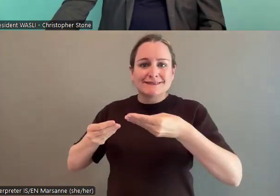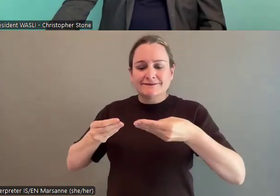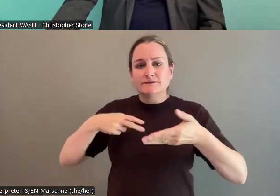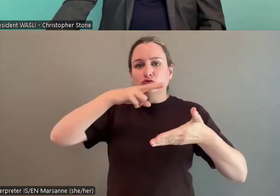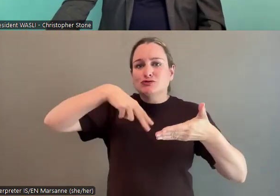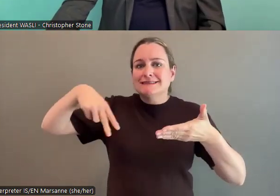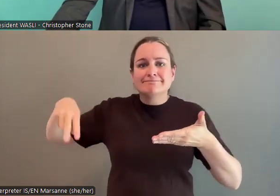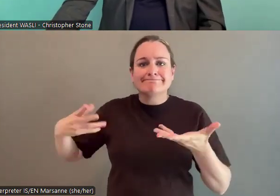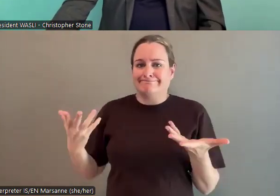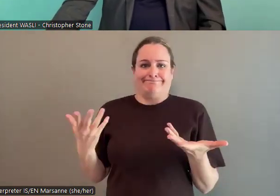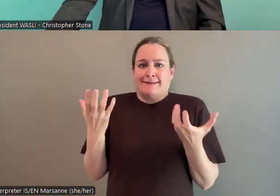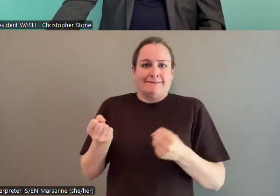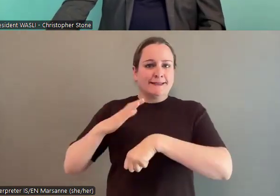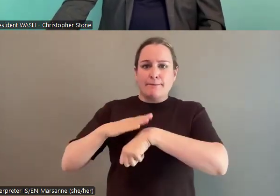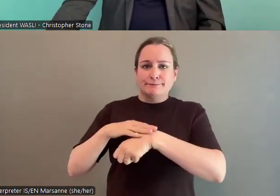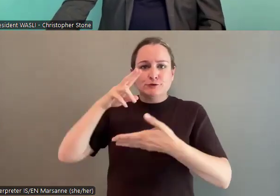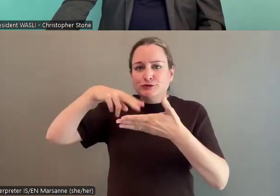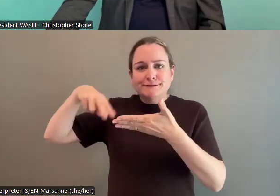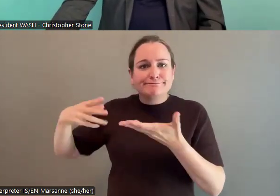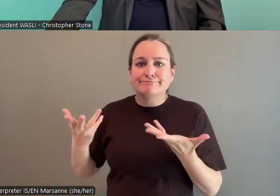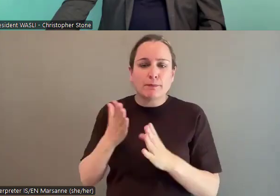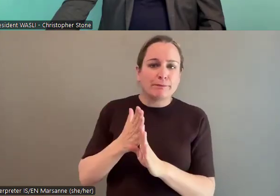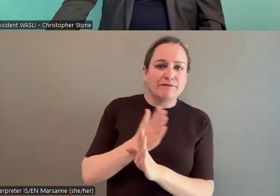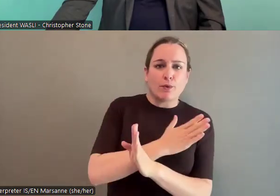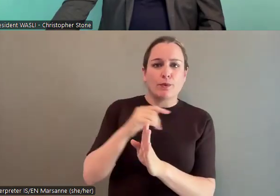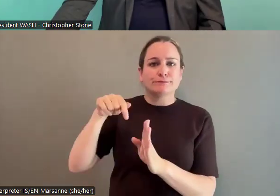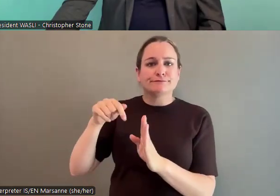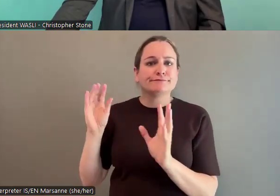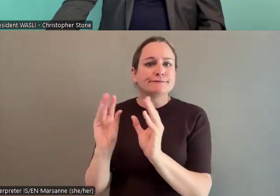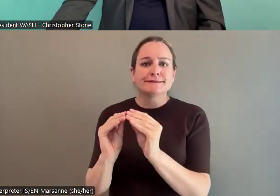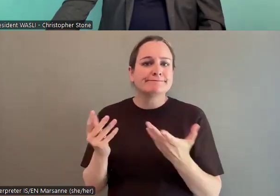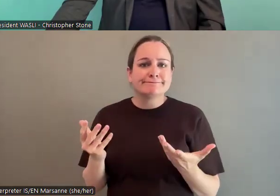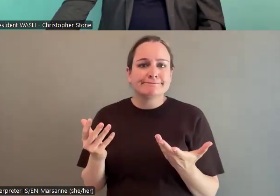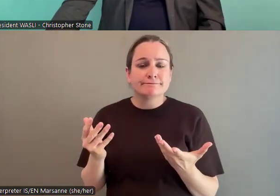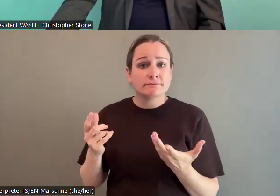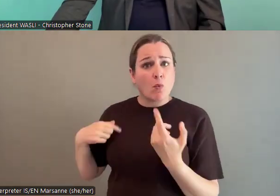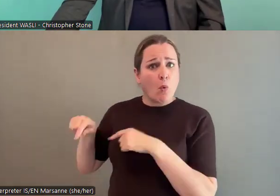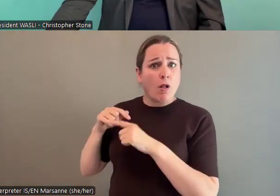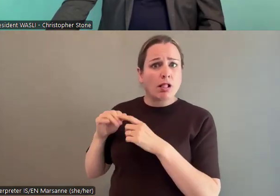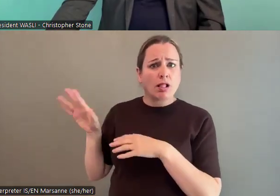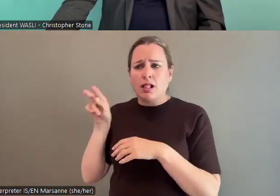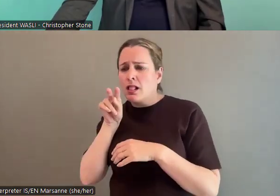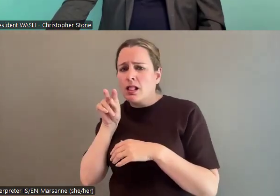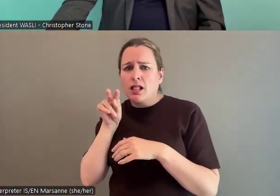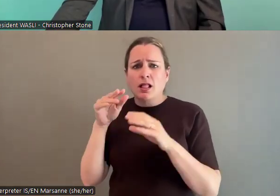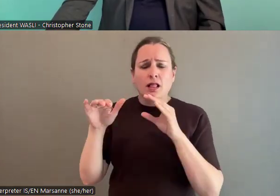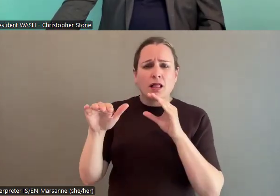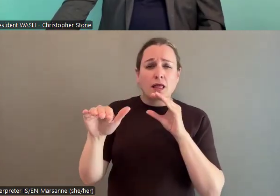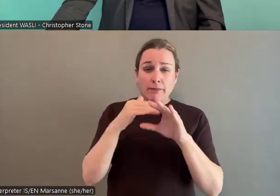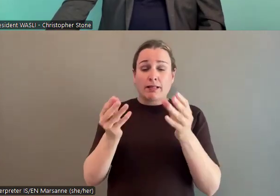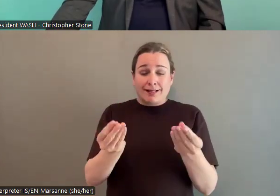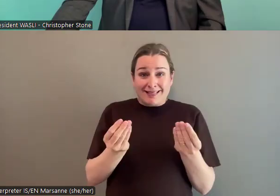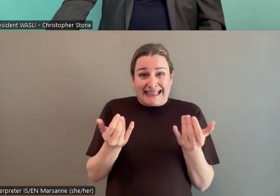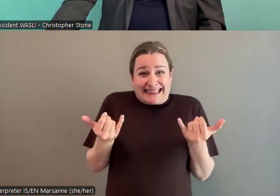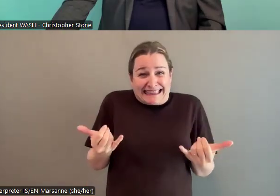time. Most of us, like we checked, like everyone, we receive it early in the morning,